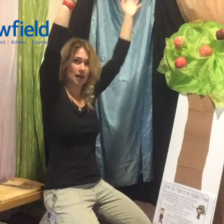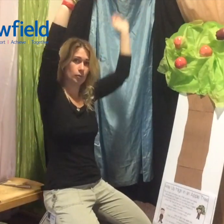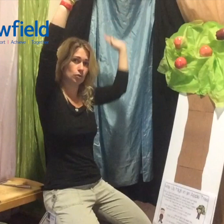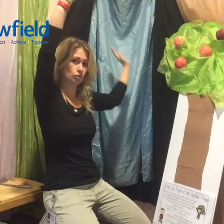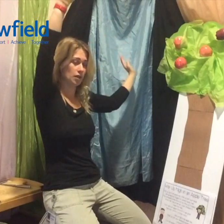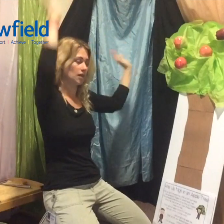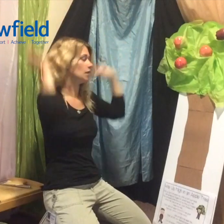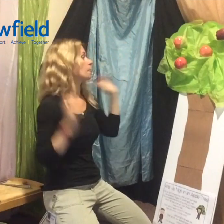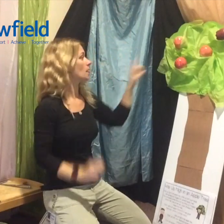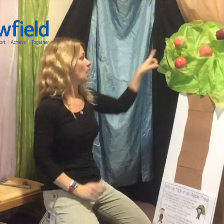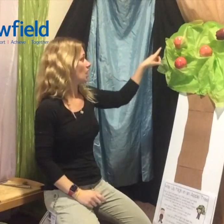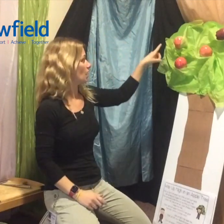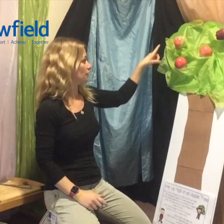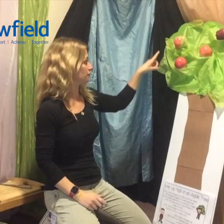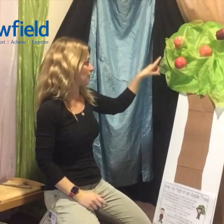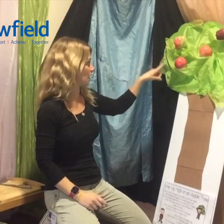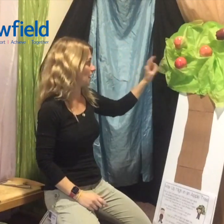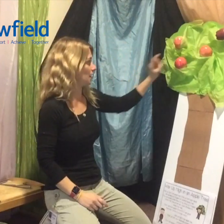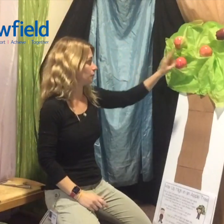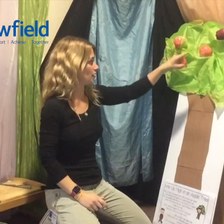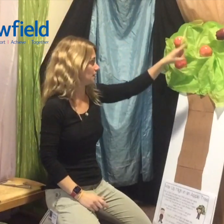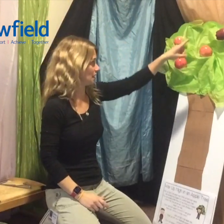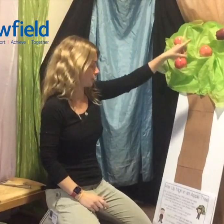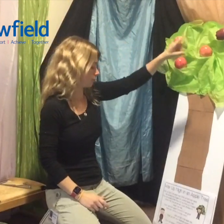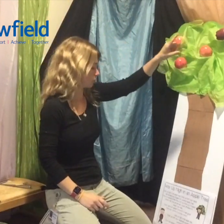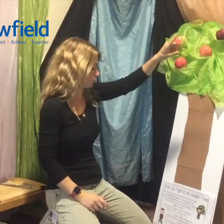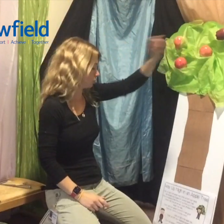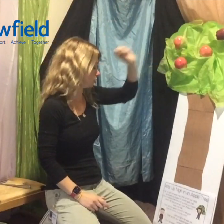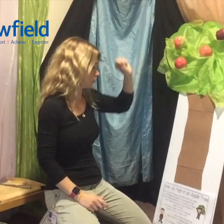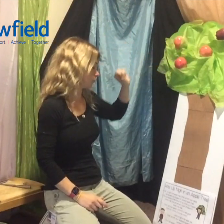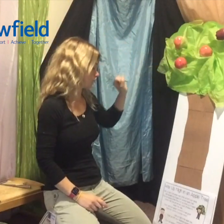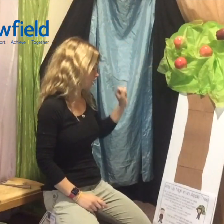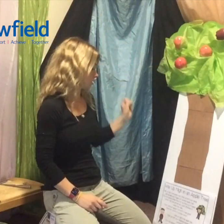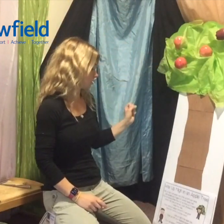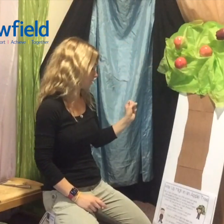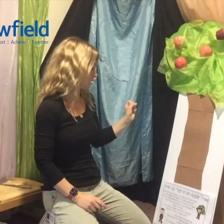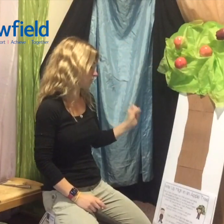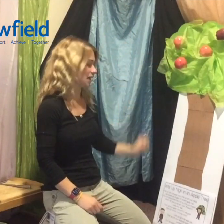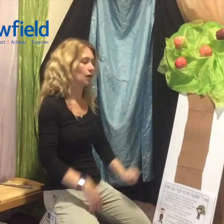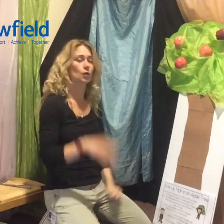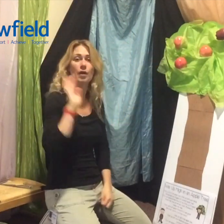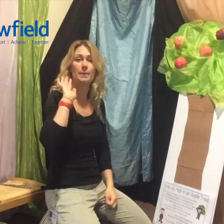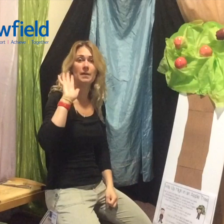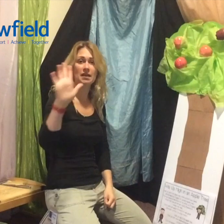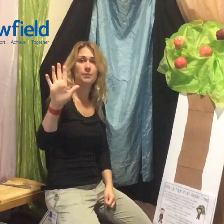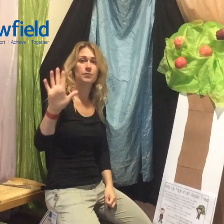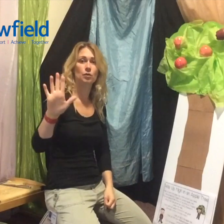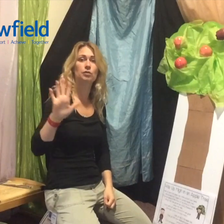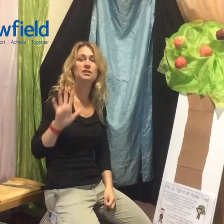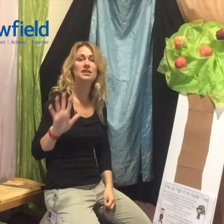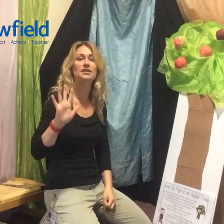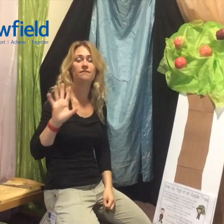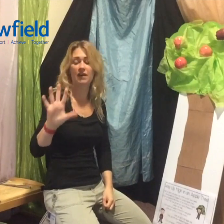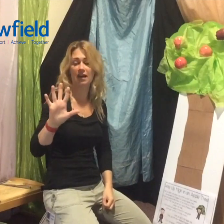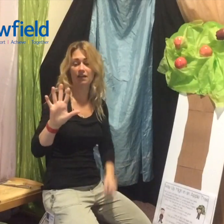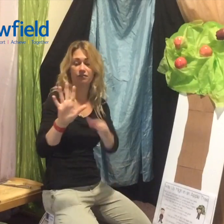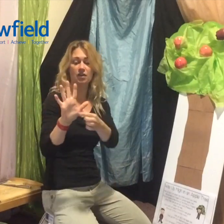apple tree. 5 red apples smile down at me. So So I want to see your 5